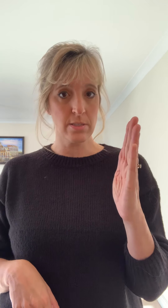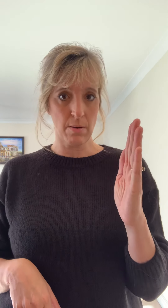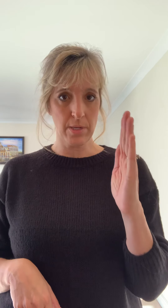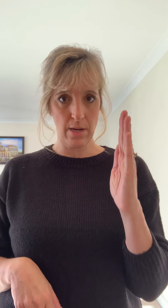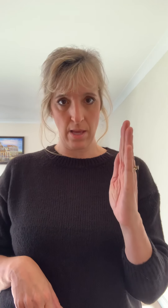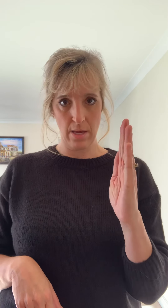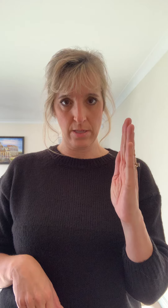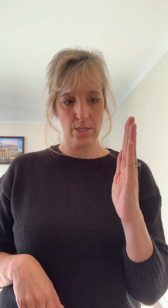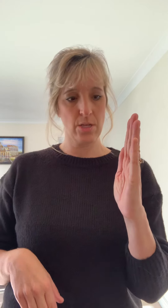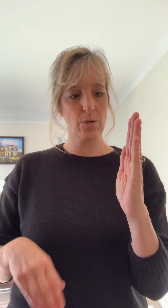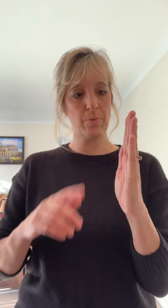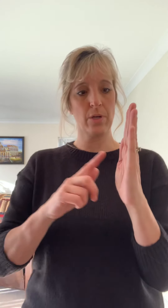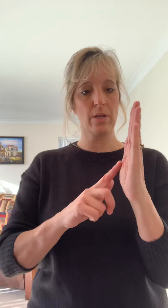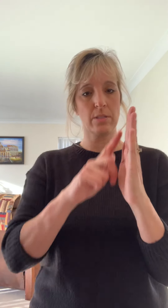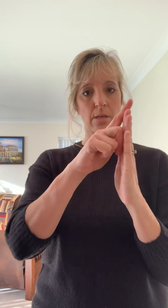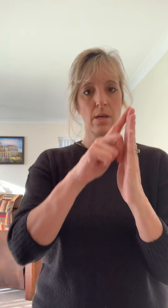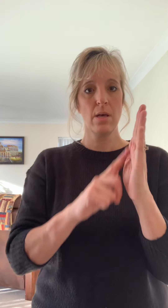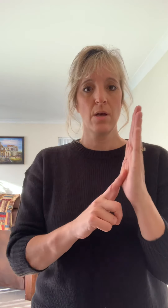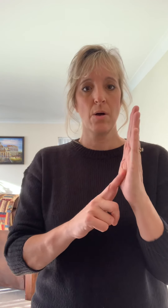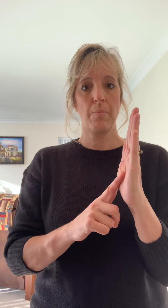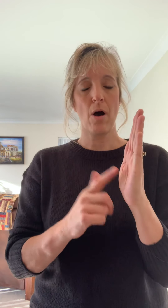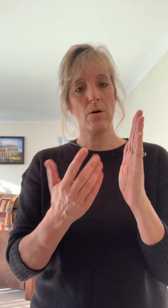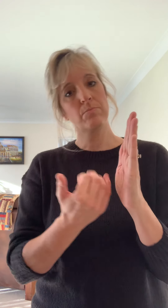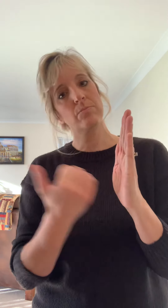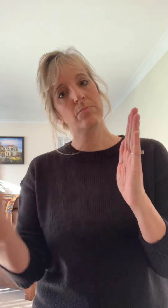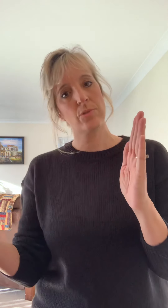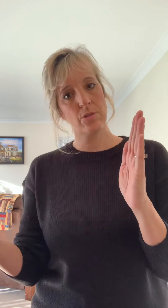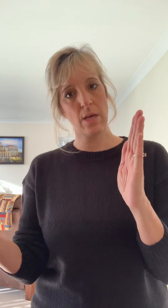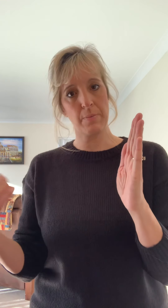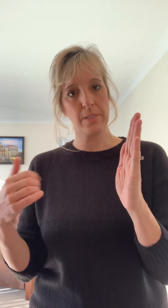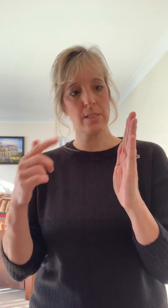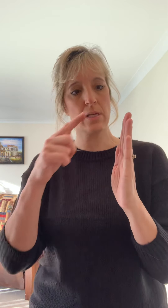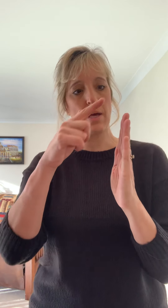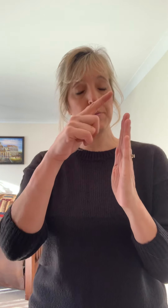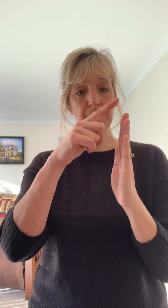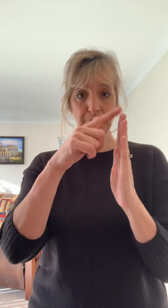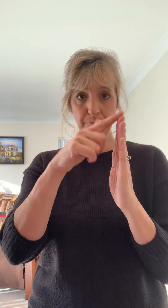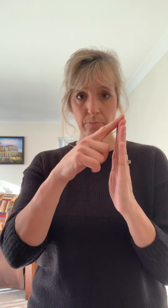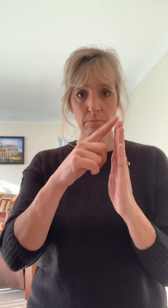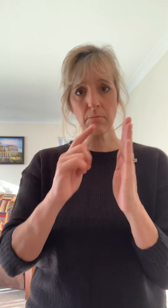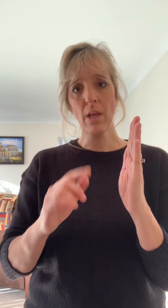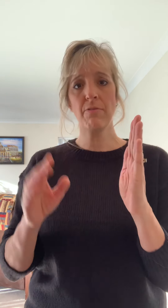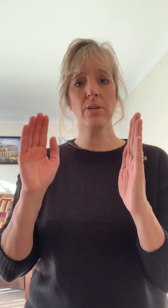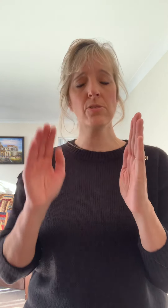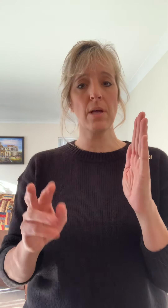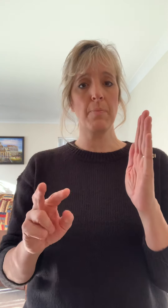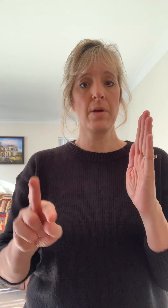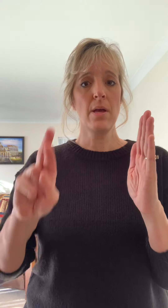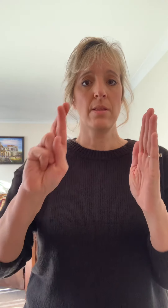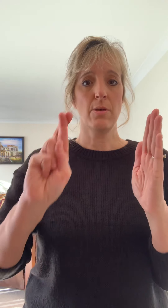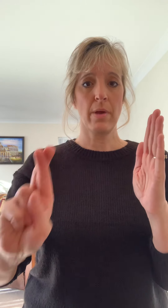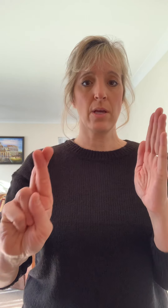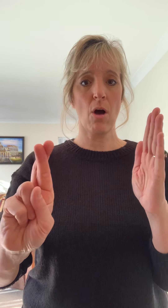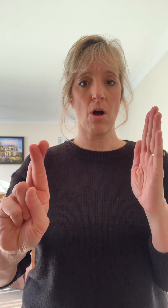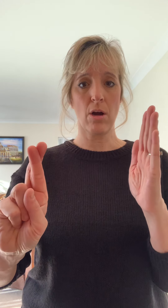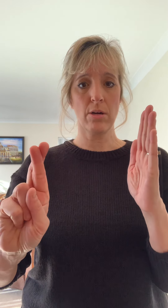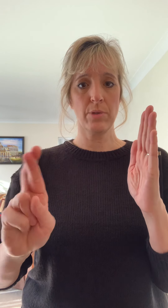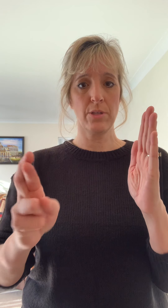non-dominant hand and you put it palm to the opposite side, fingers up. You make an R with your